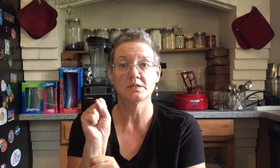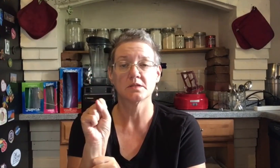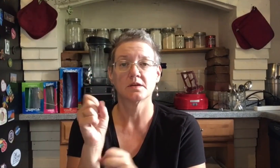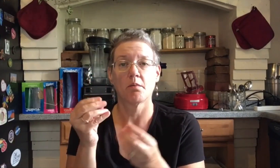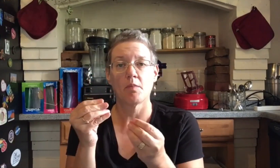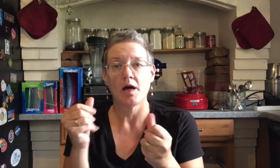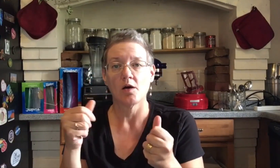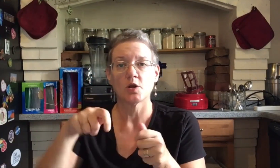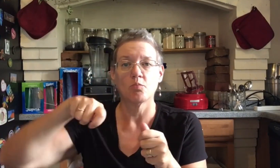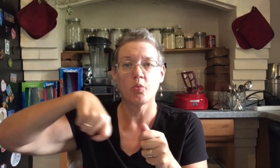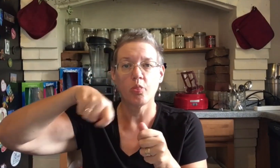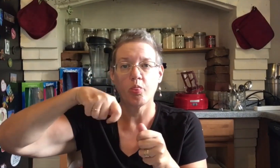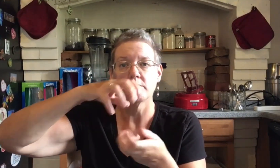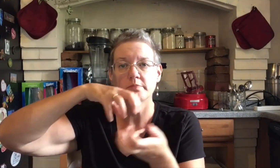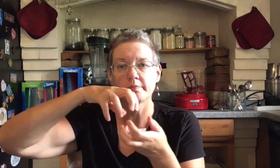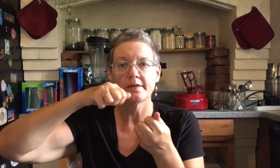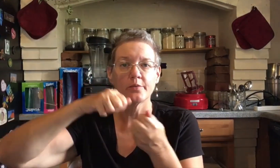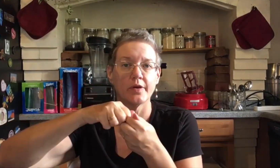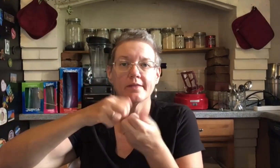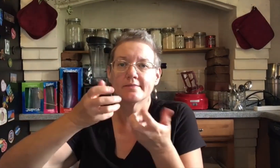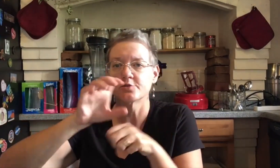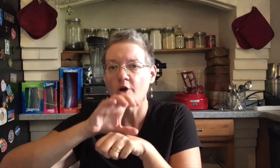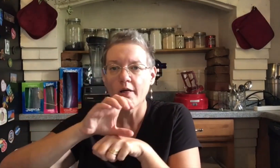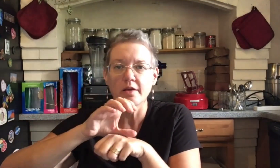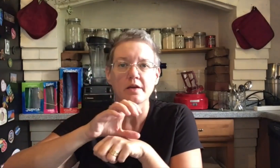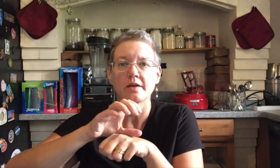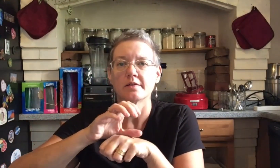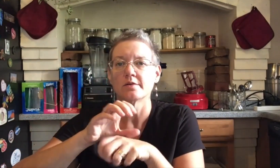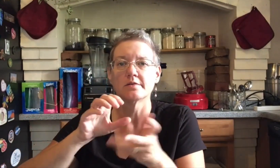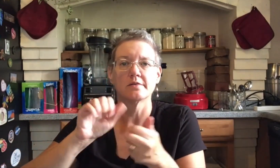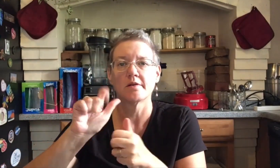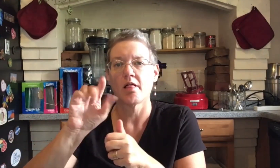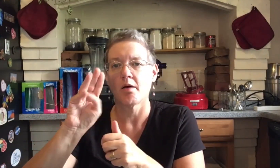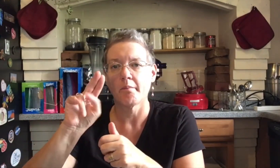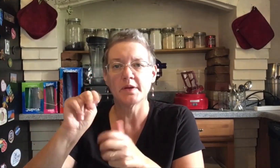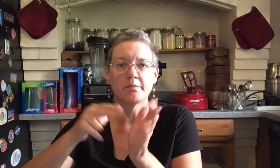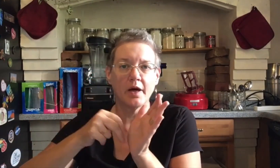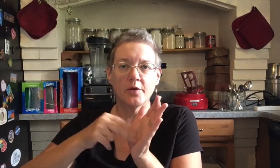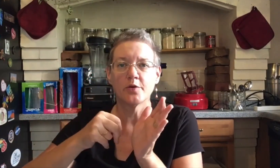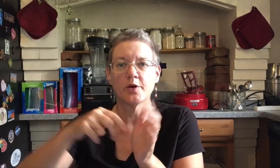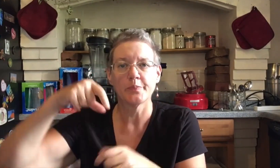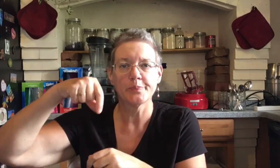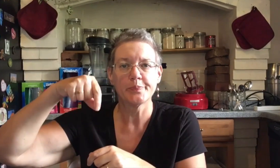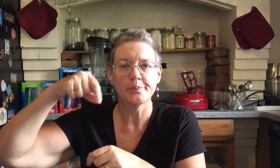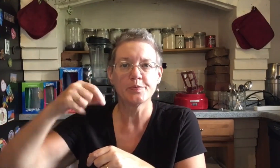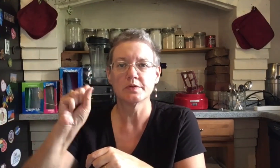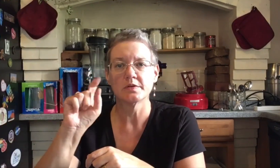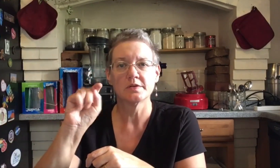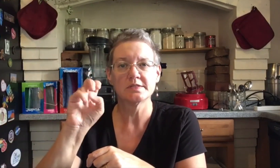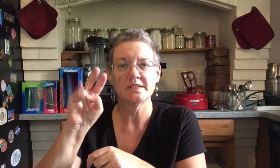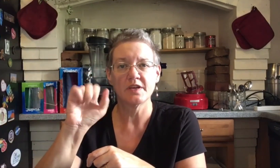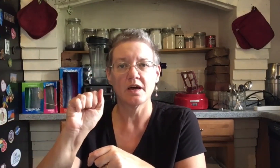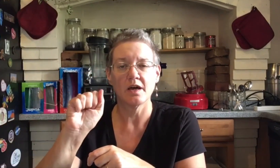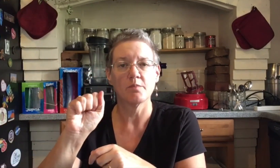If you make fat bombs, you could melt these and mix them with chocolate or almond butter and some stevia.